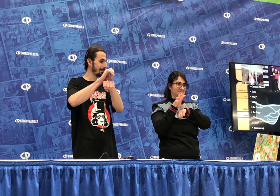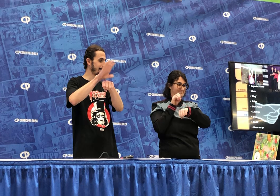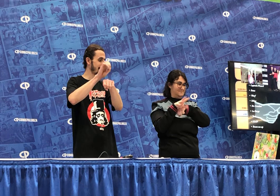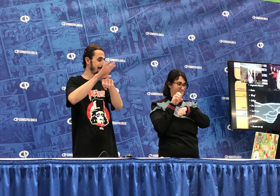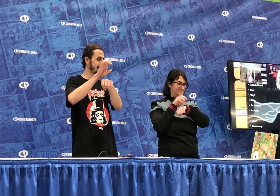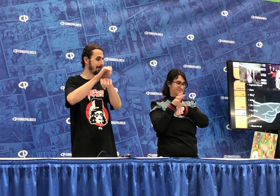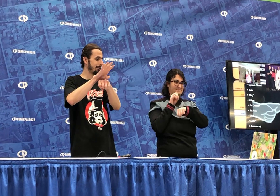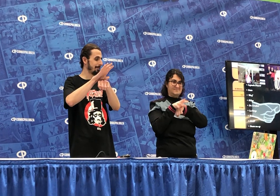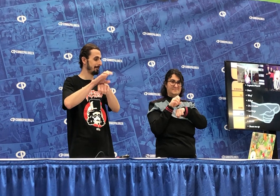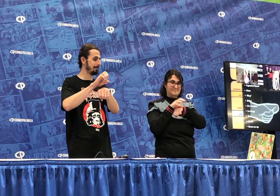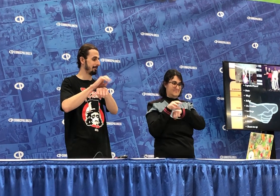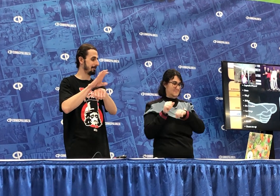counselor.